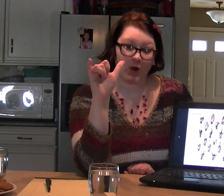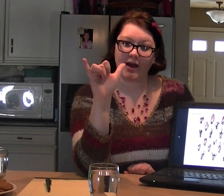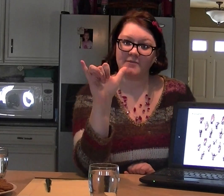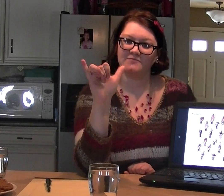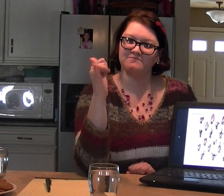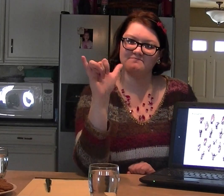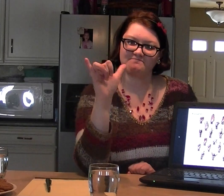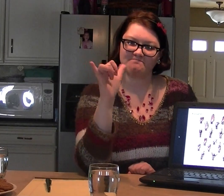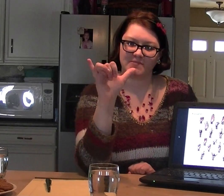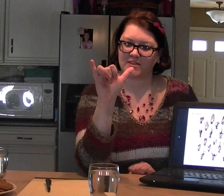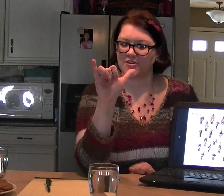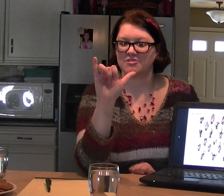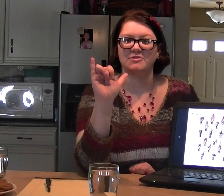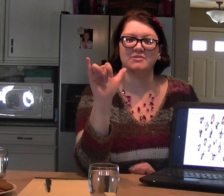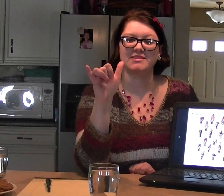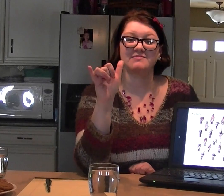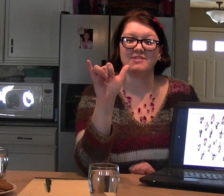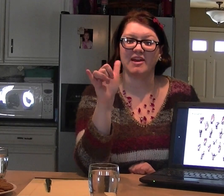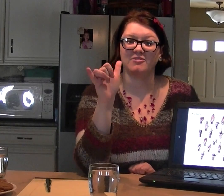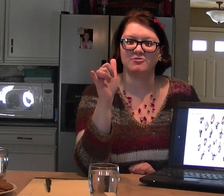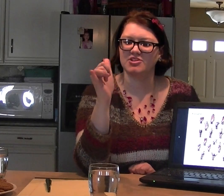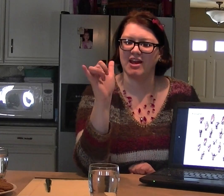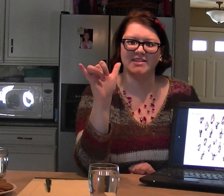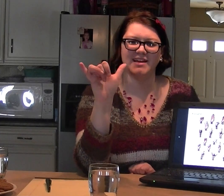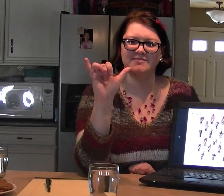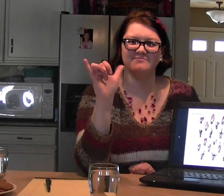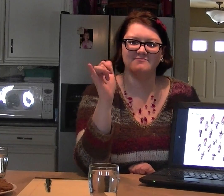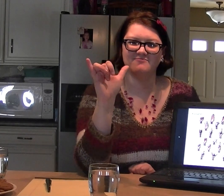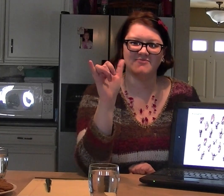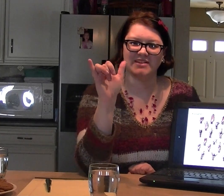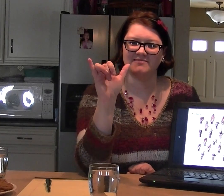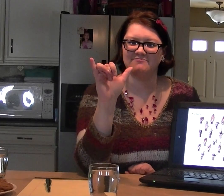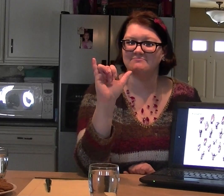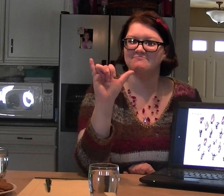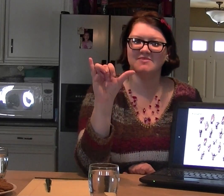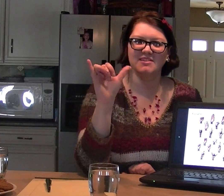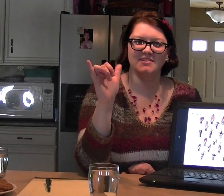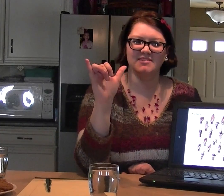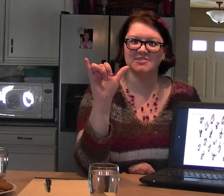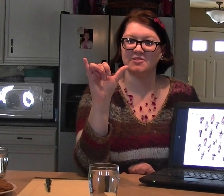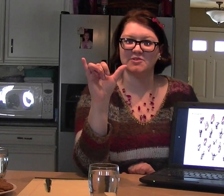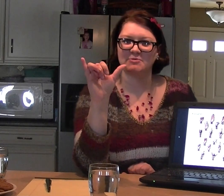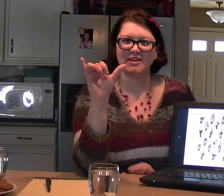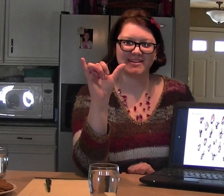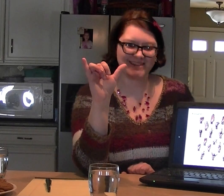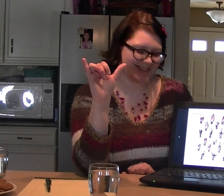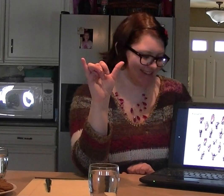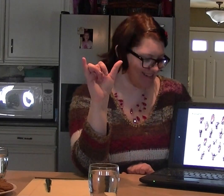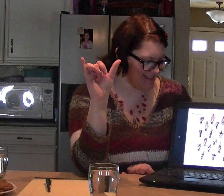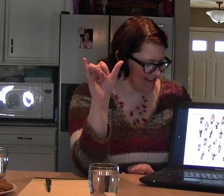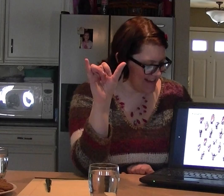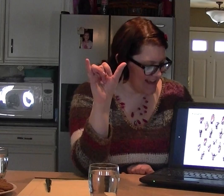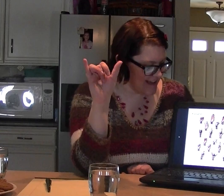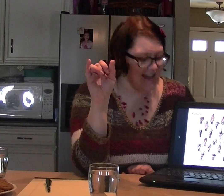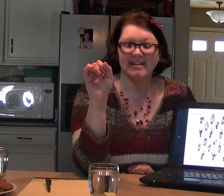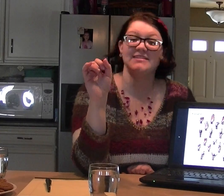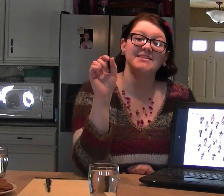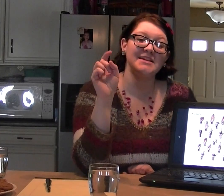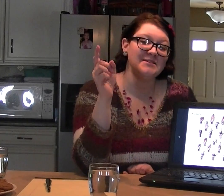Y, also known as hang loose, hang 10 in surfer speak. and Z, which